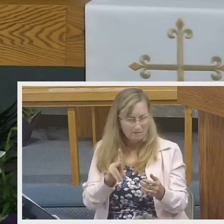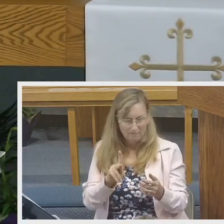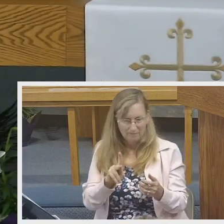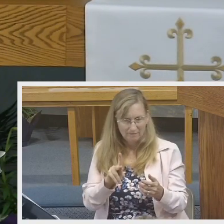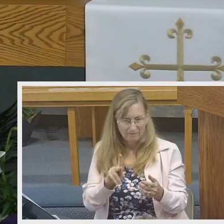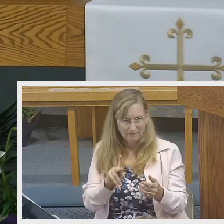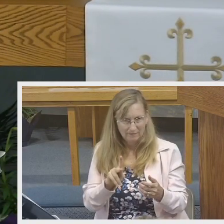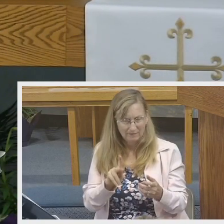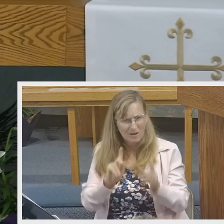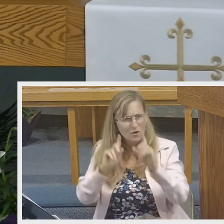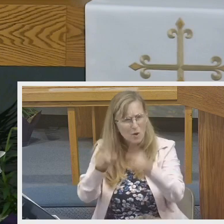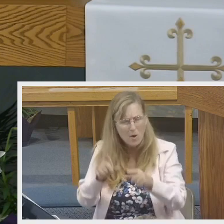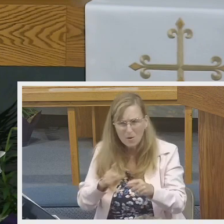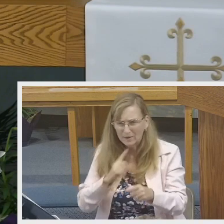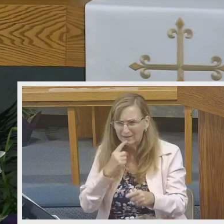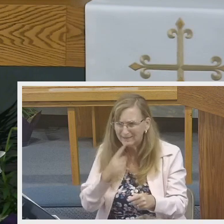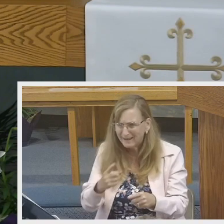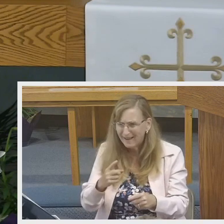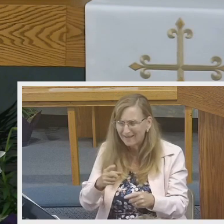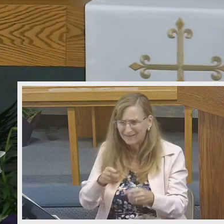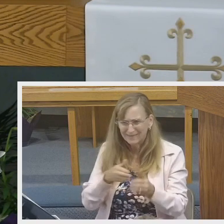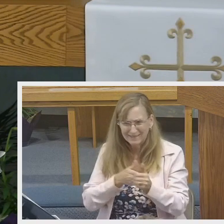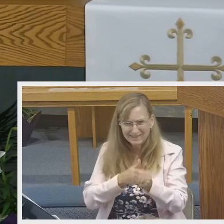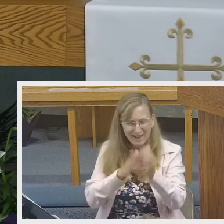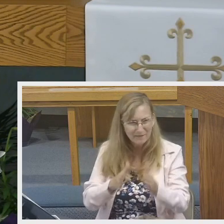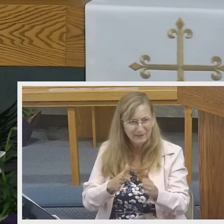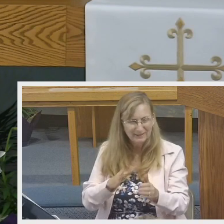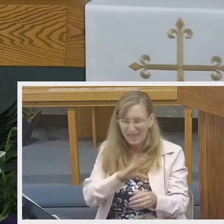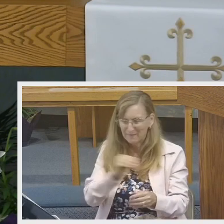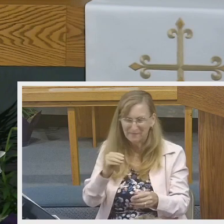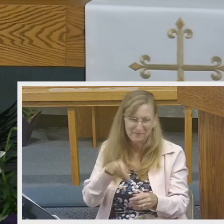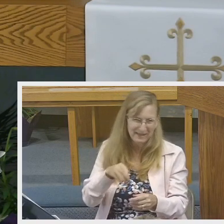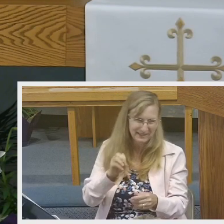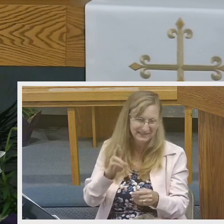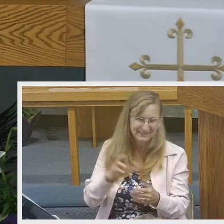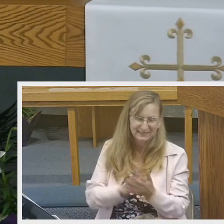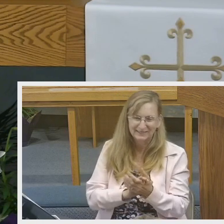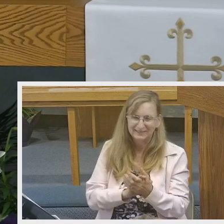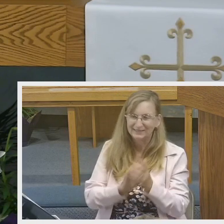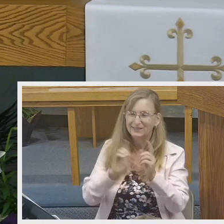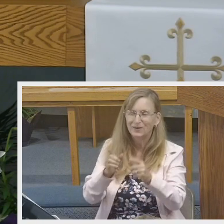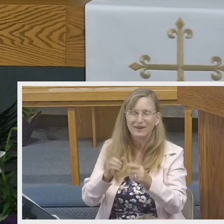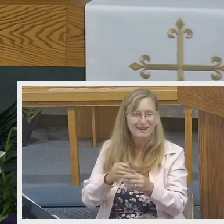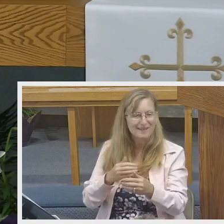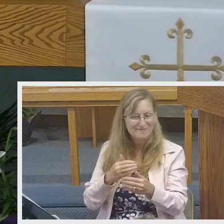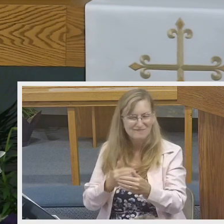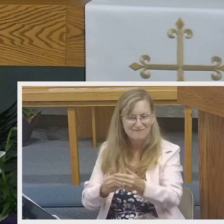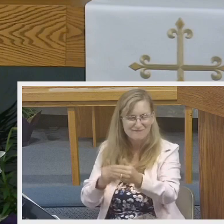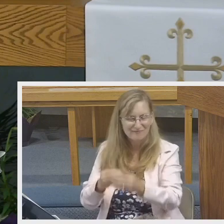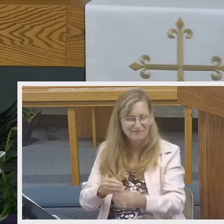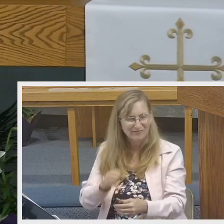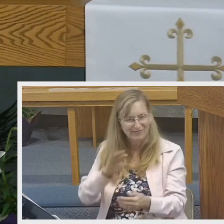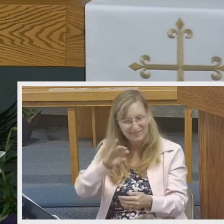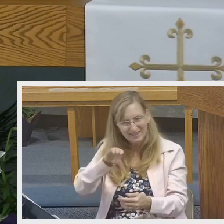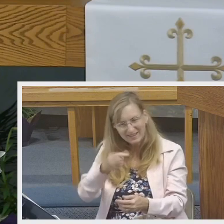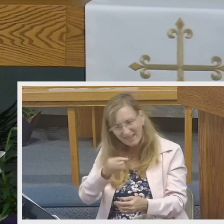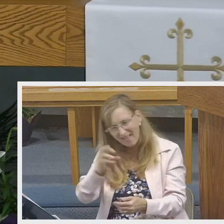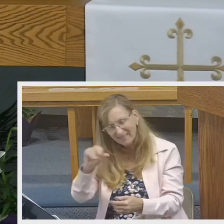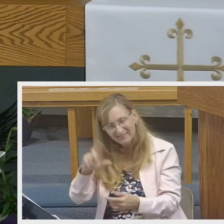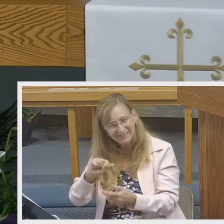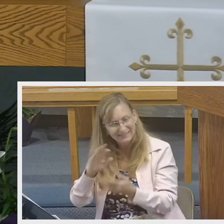But go, tell his disciples and Peter, he is going ahead of you into Galilee. There you will see him, just as he told